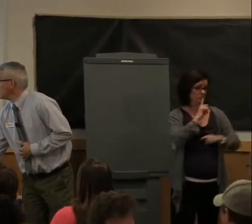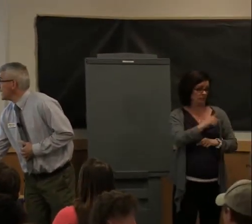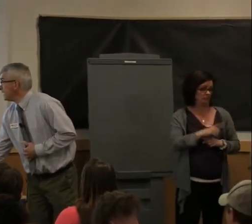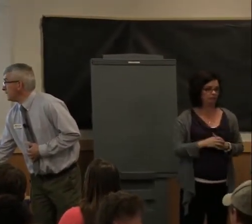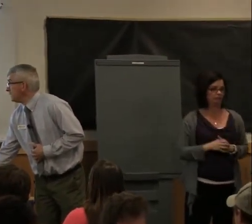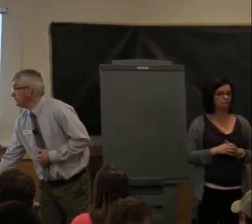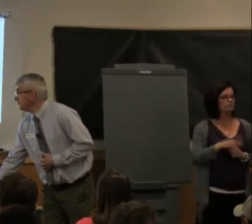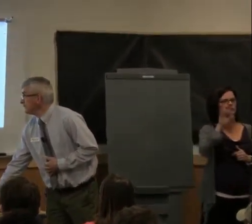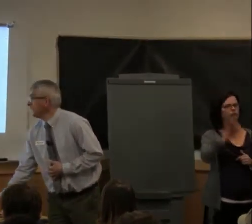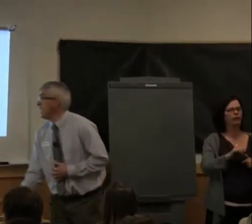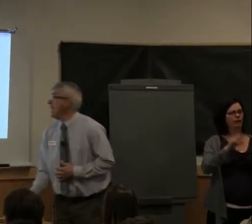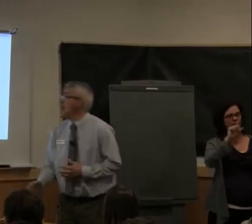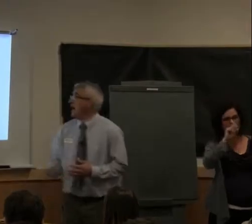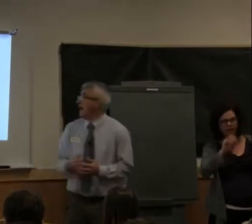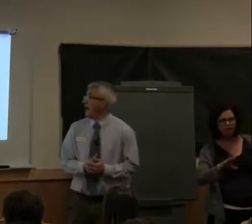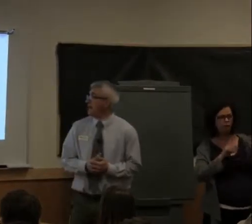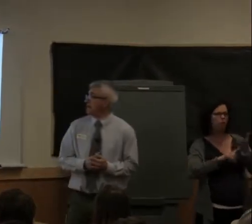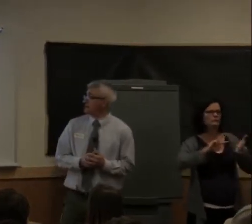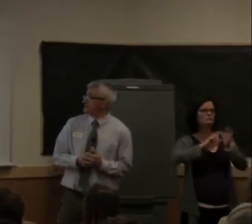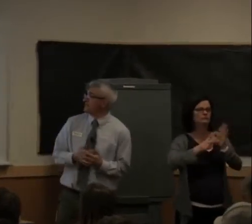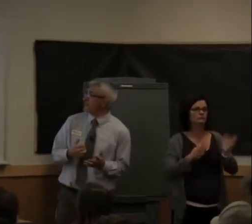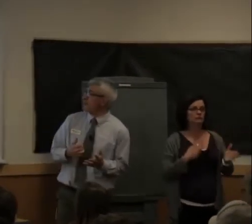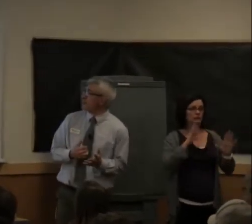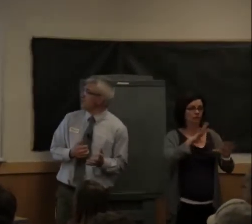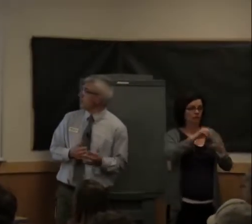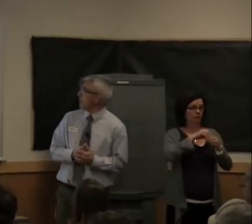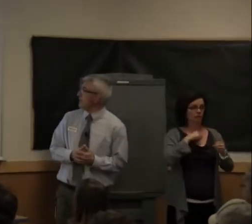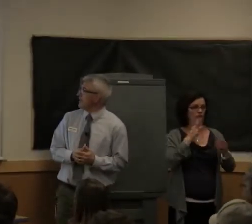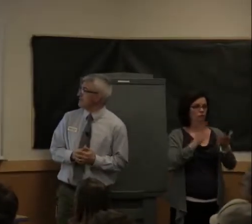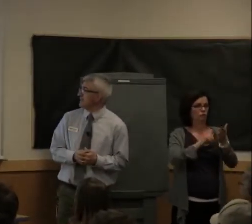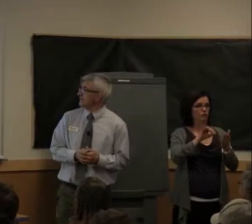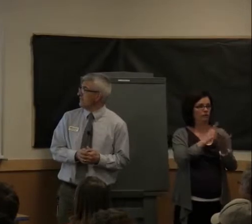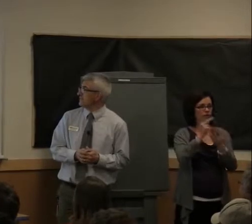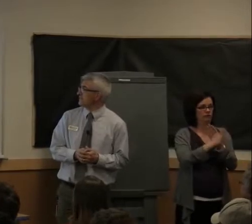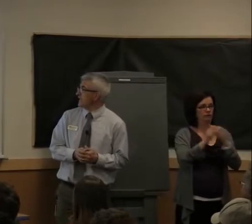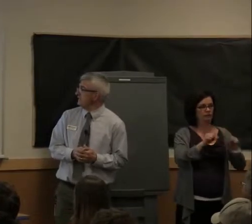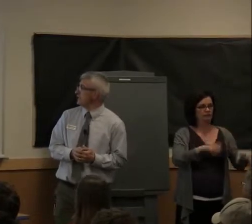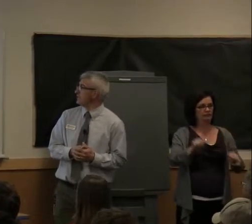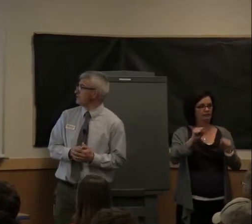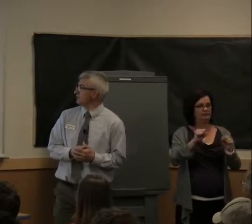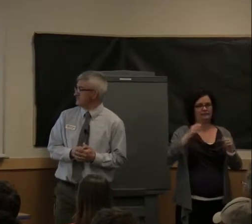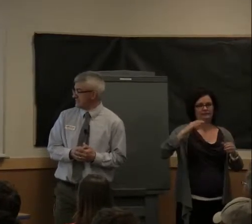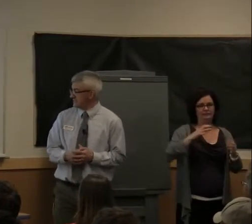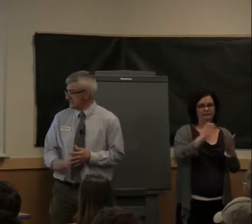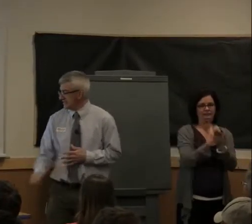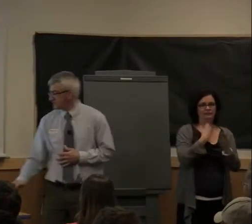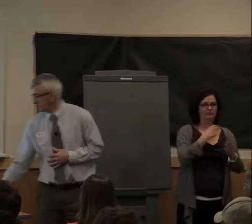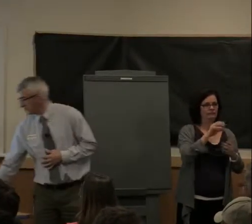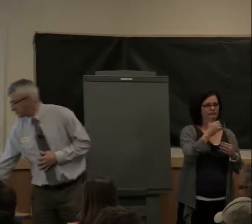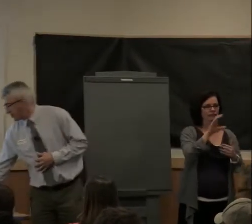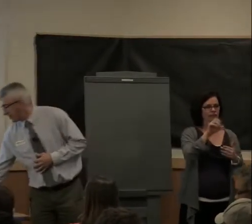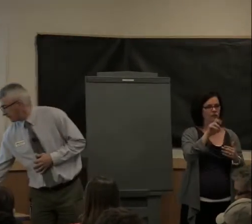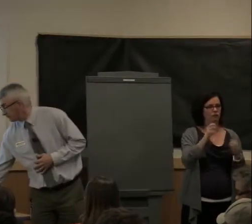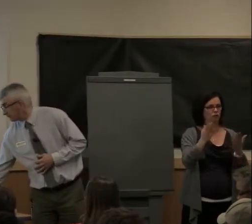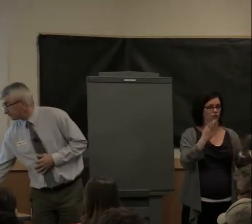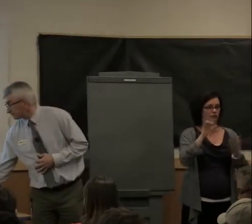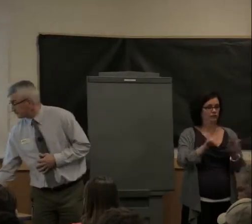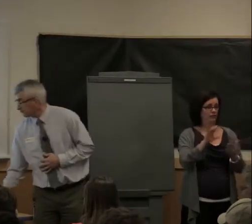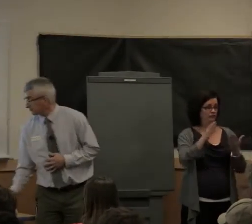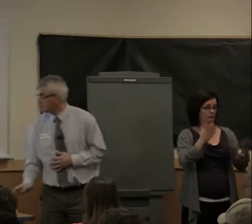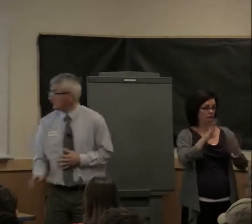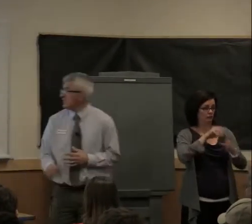Okay, but what does that mean? Participants enrolled in this program can take advantage of 10 core services, and these services are